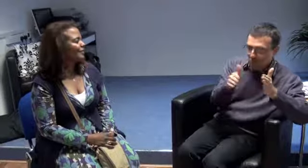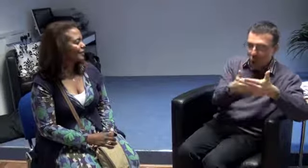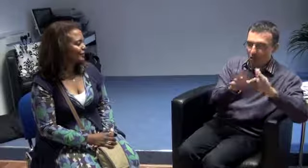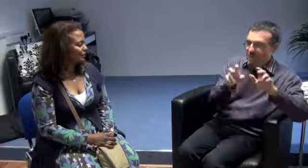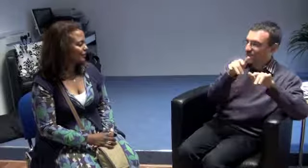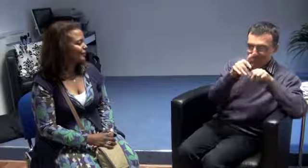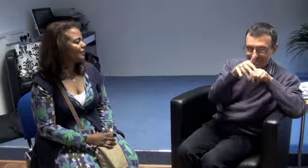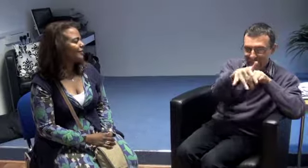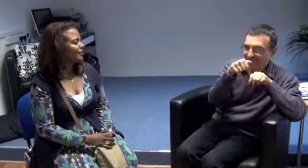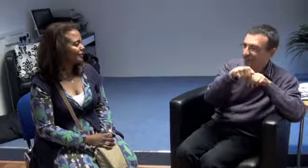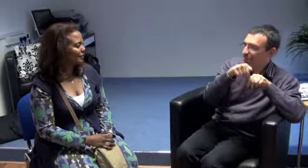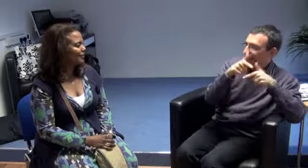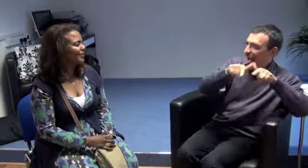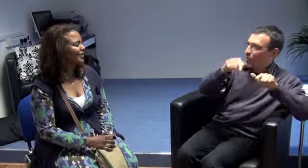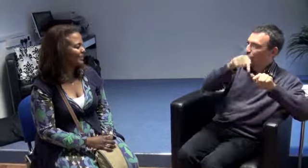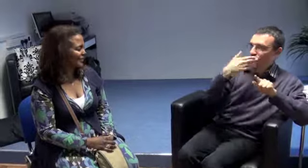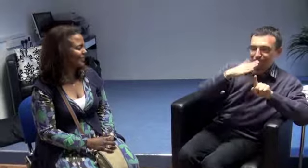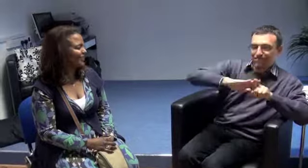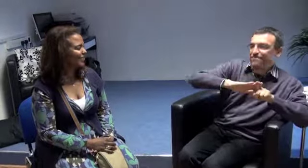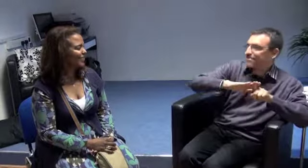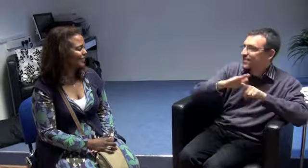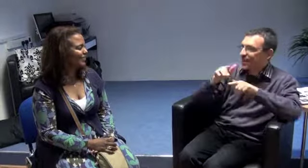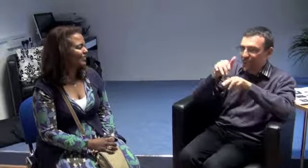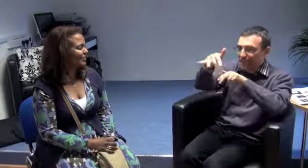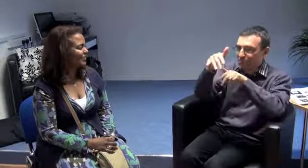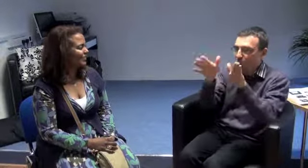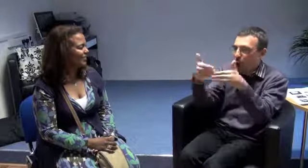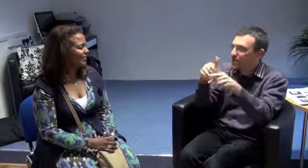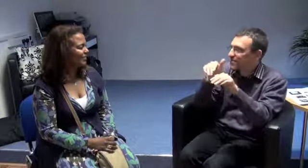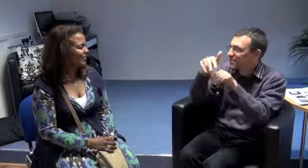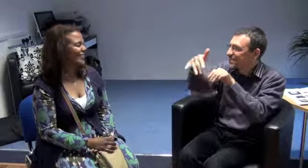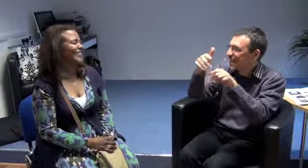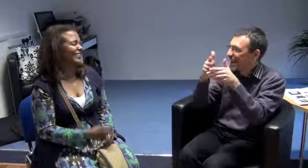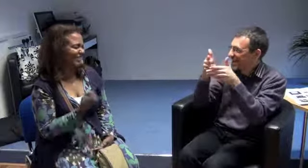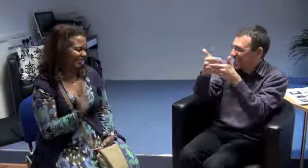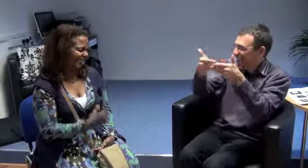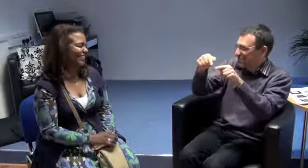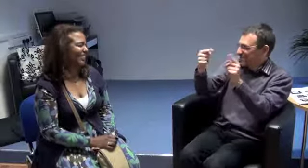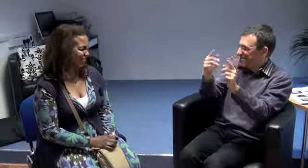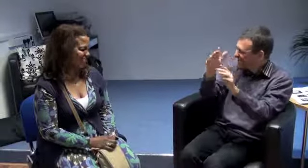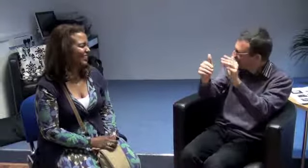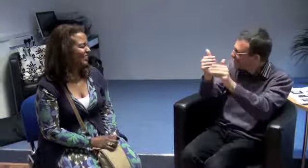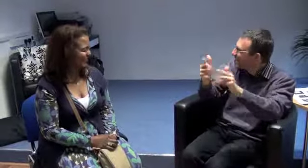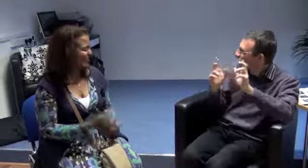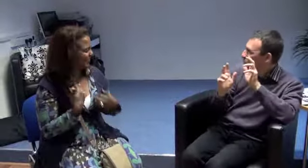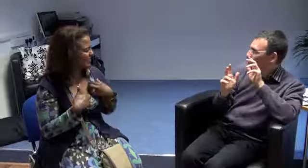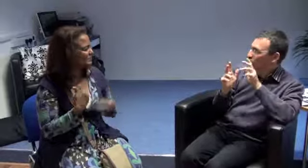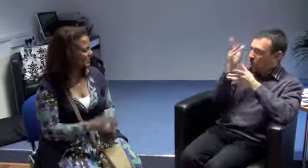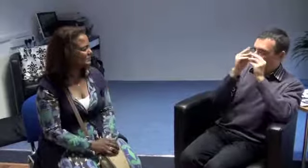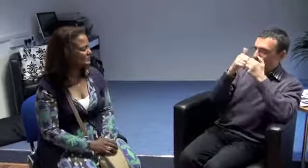they each have their own little file. So you just need to go to the right file, and it's clearer that way for me. Okay,